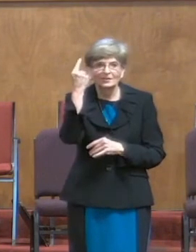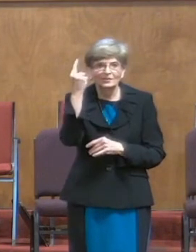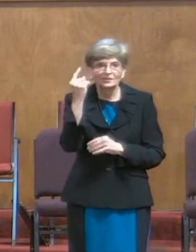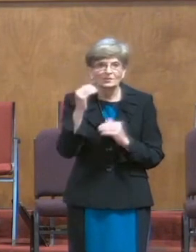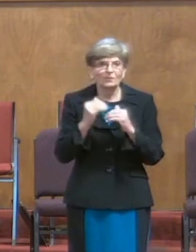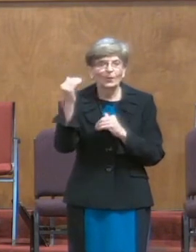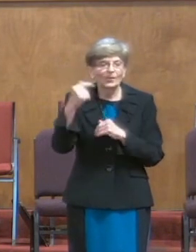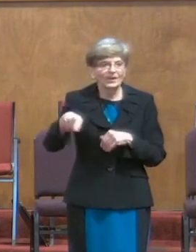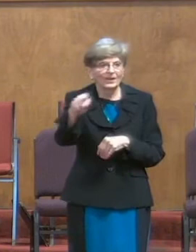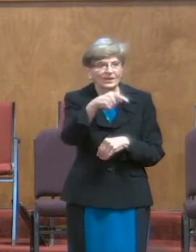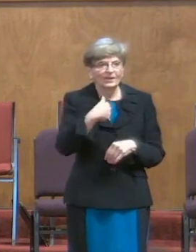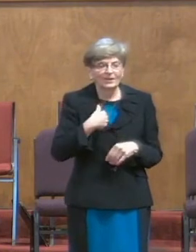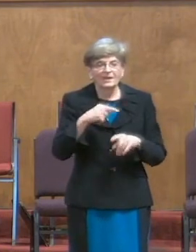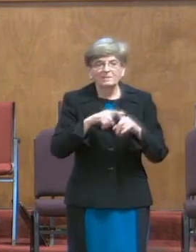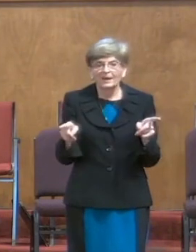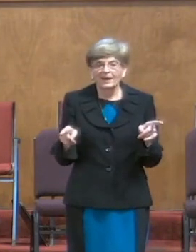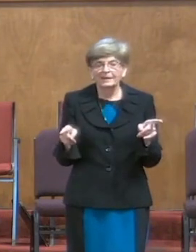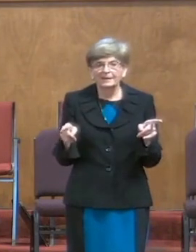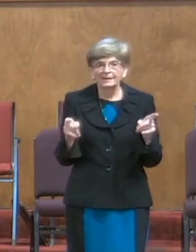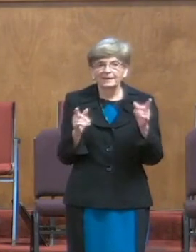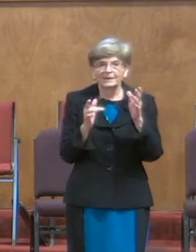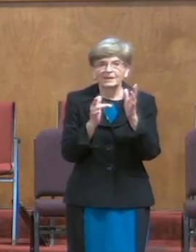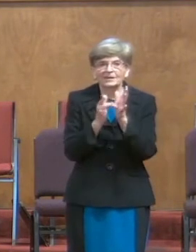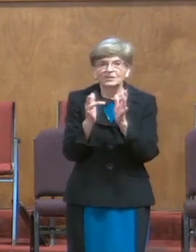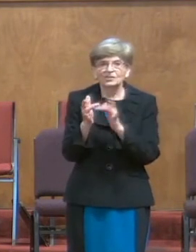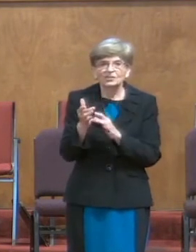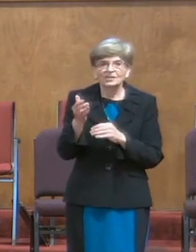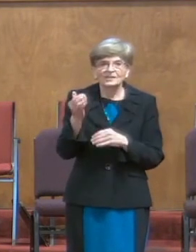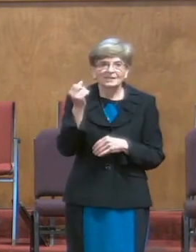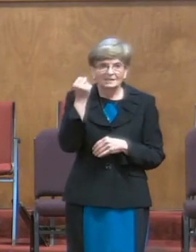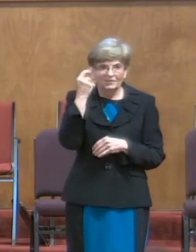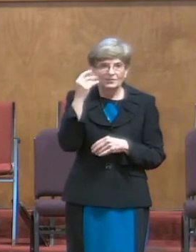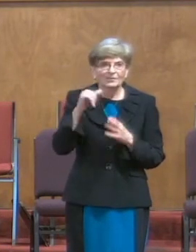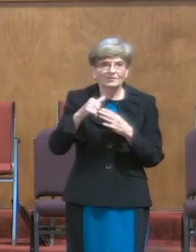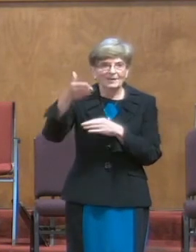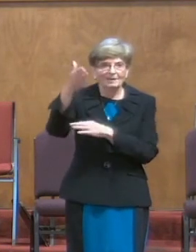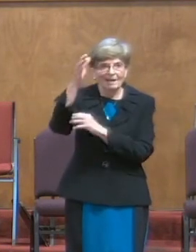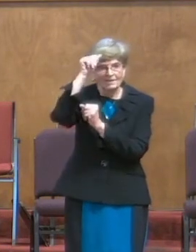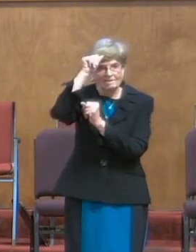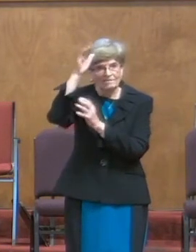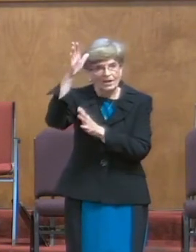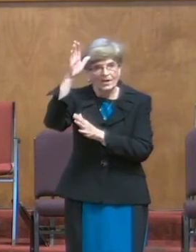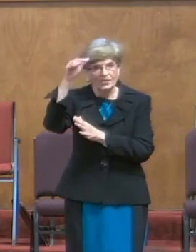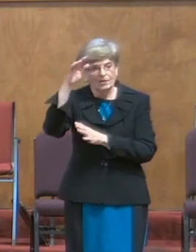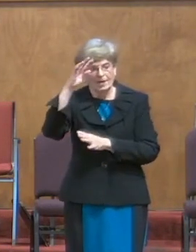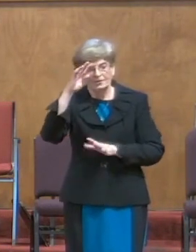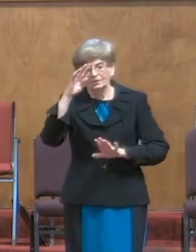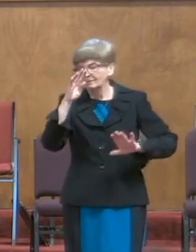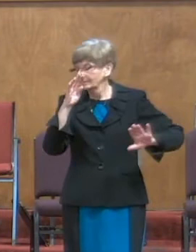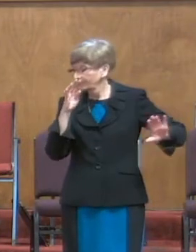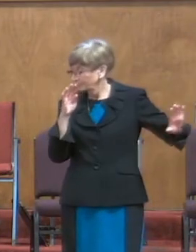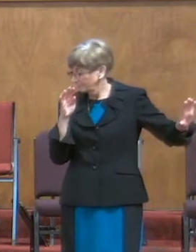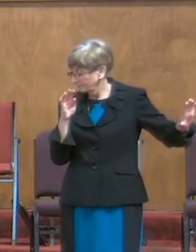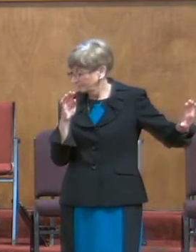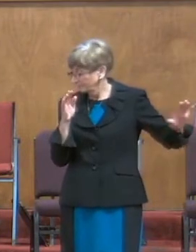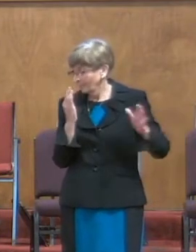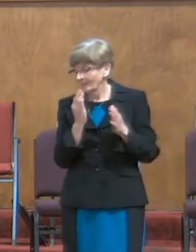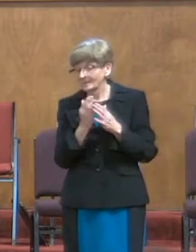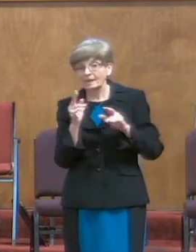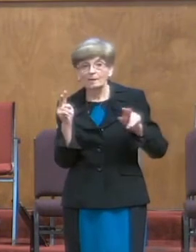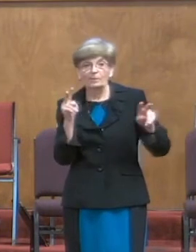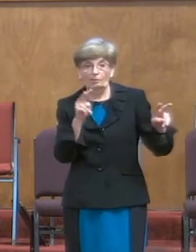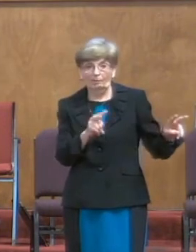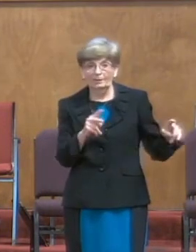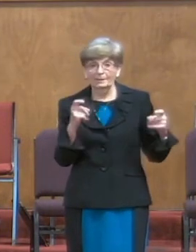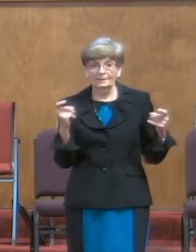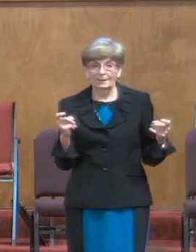And he knew that his Father would have to turn his back on sin. But aren't you glad that Jesus took upon himself the sin of the